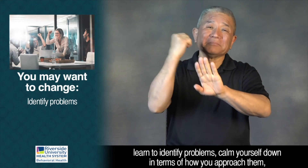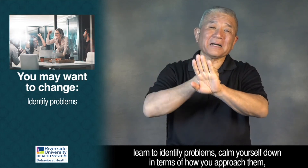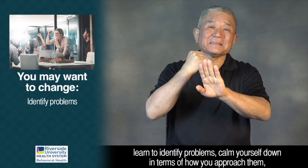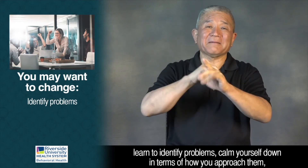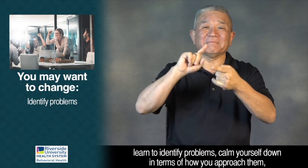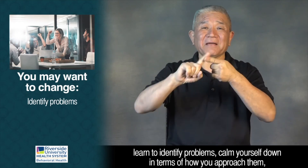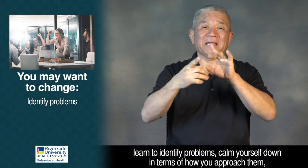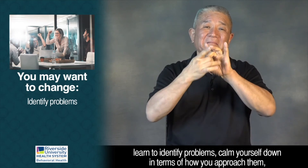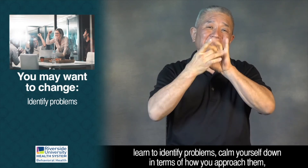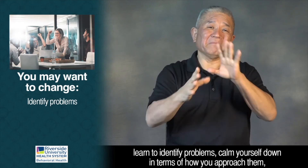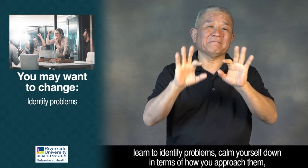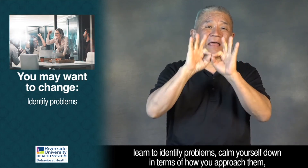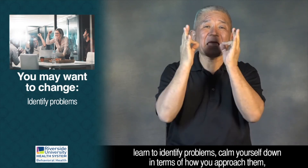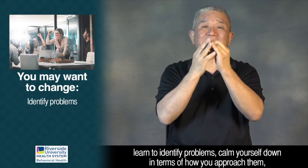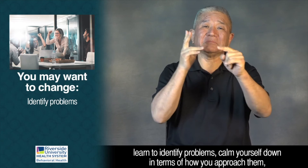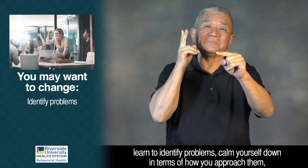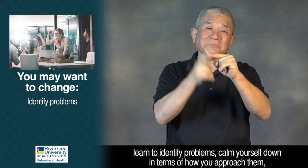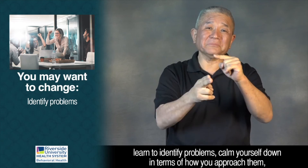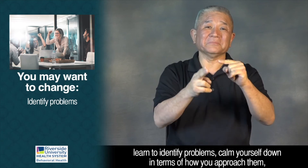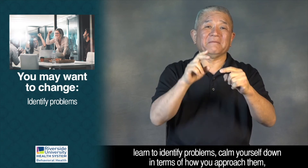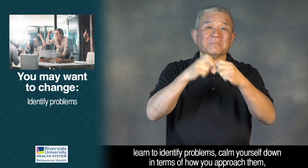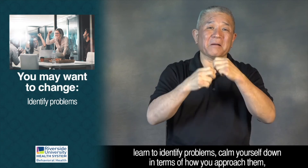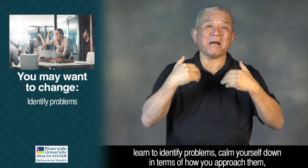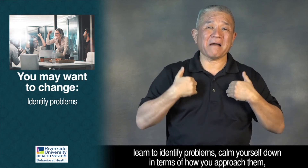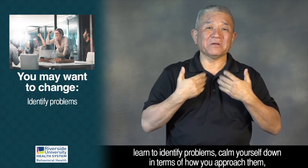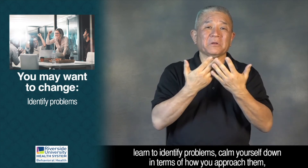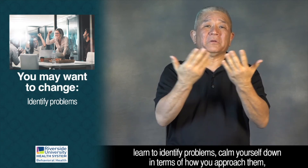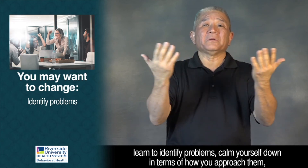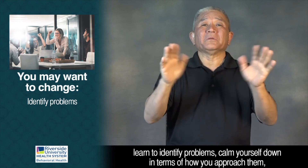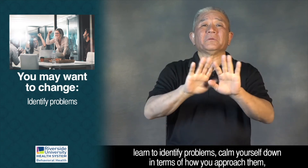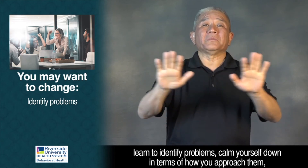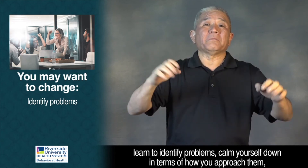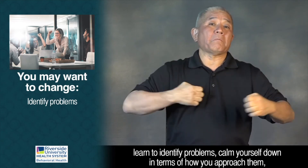Learn to identify problems. Calm yourself down in terms of how you approach them.